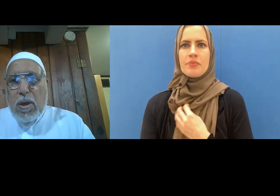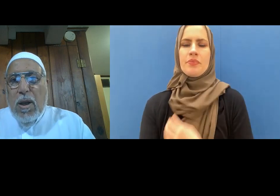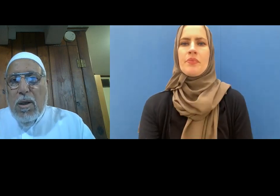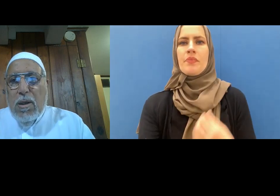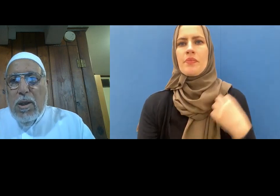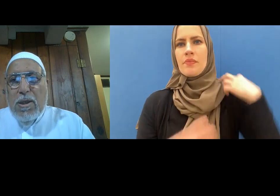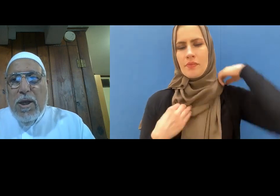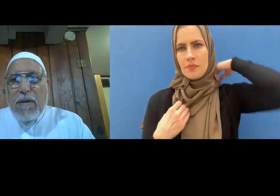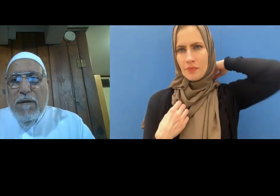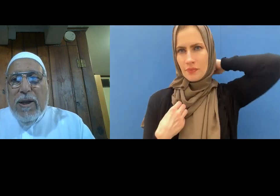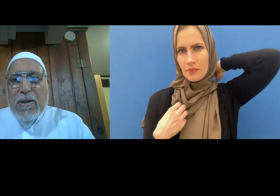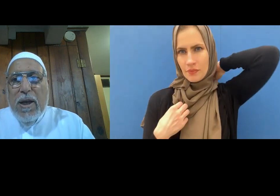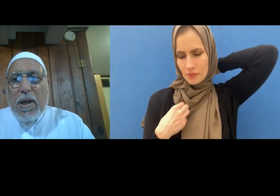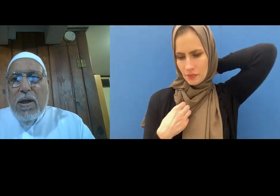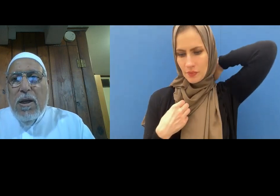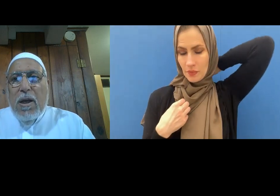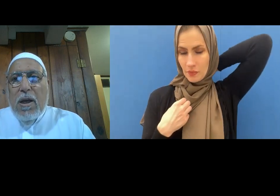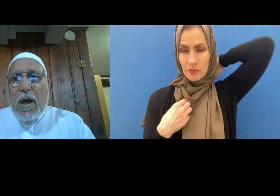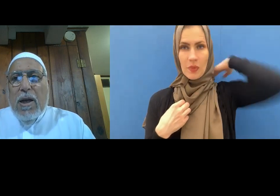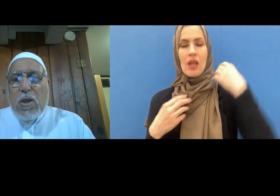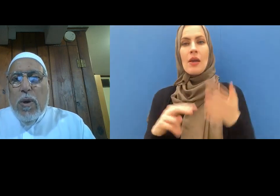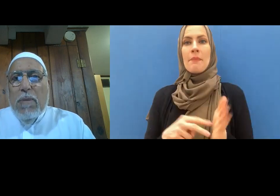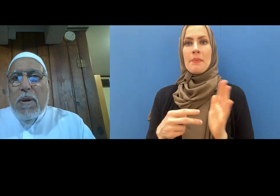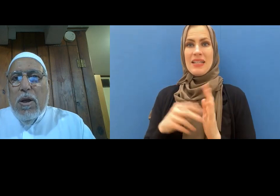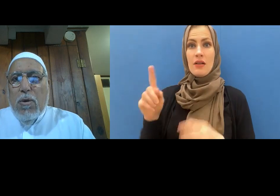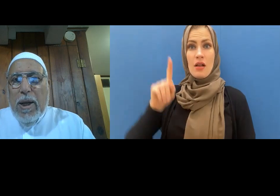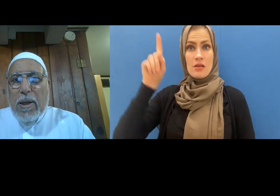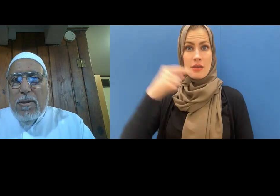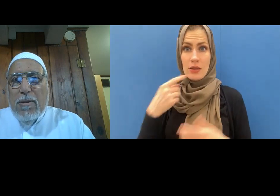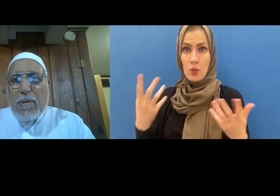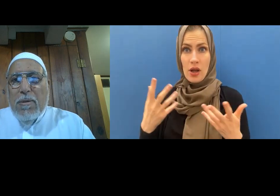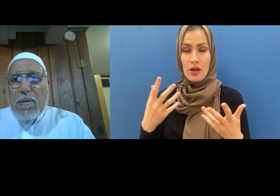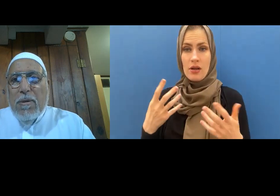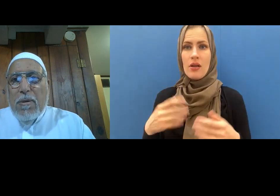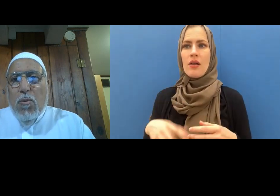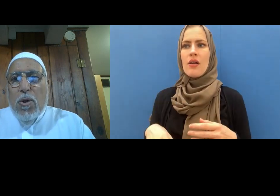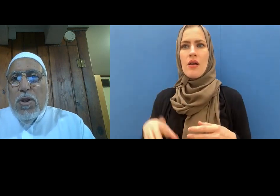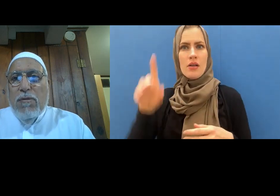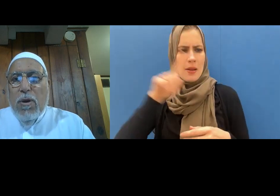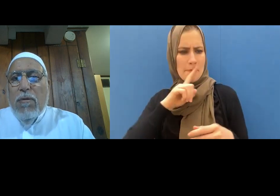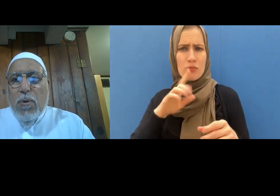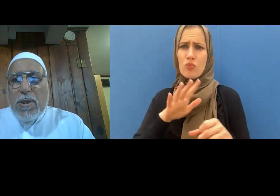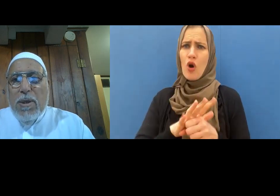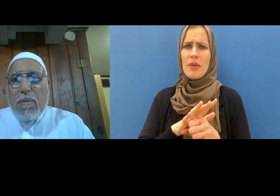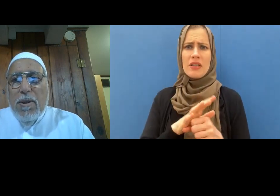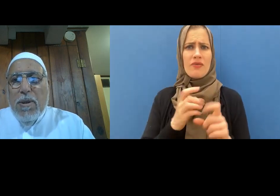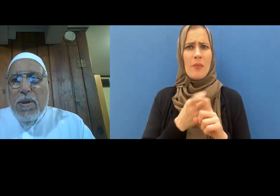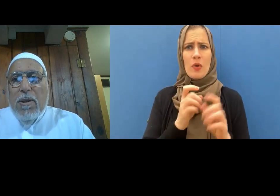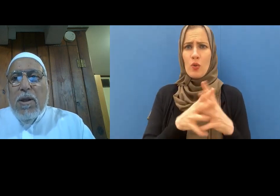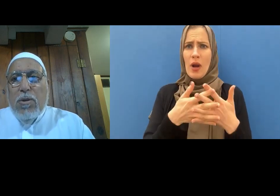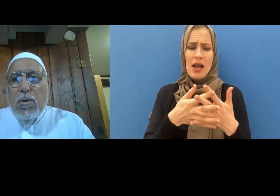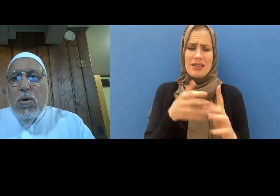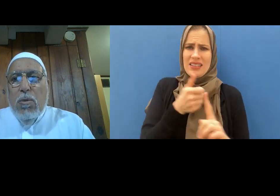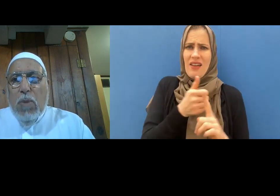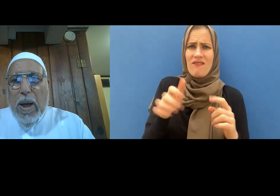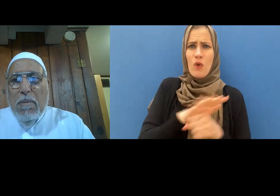So Allah is in effect saying, I swear by the Quran, which is full of wisdom,